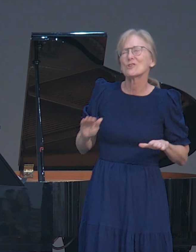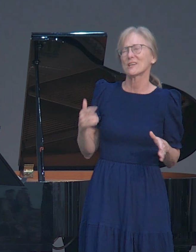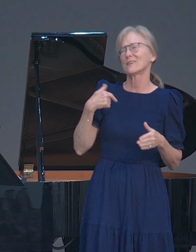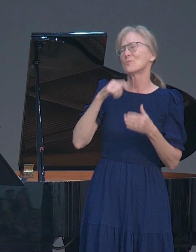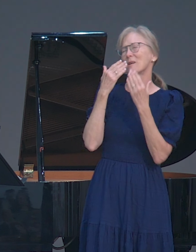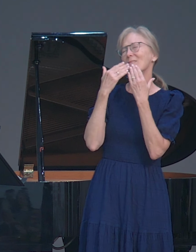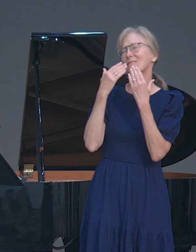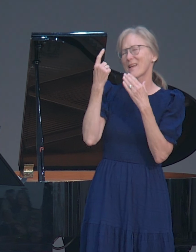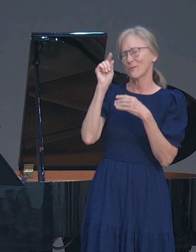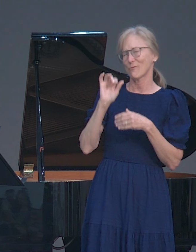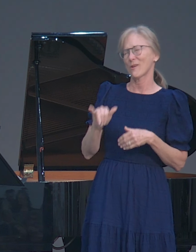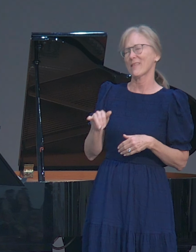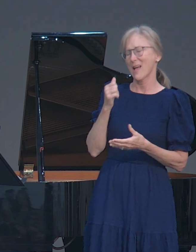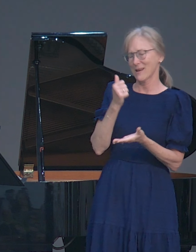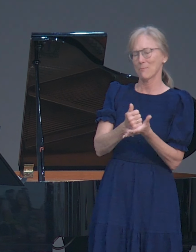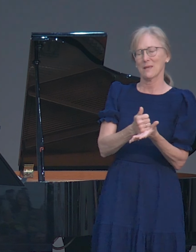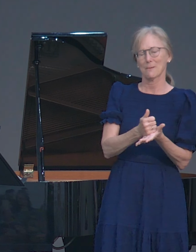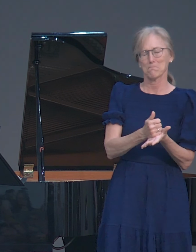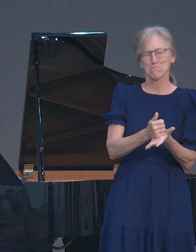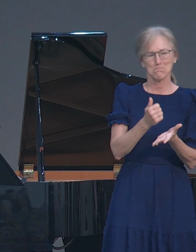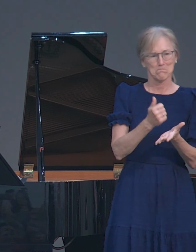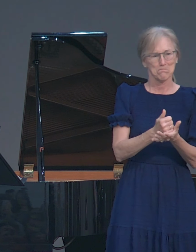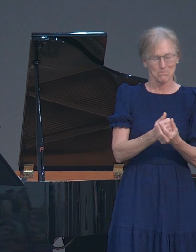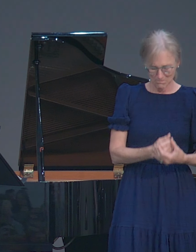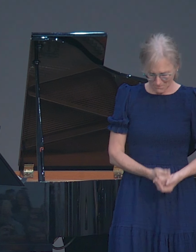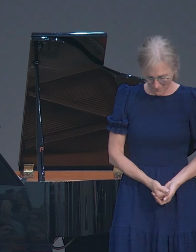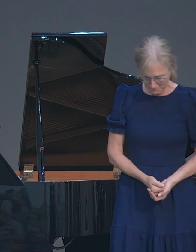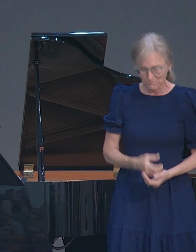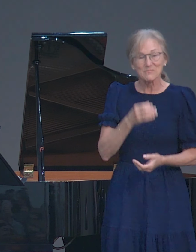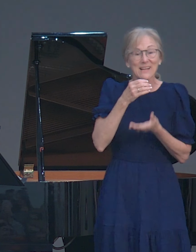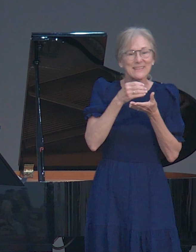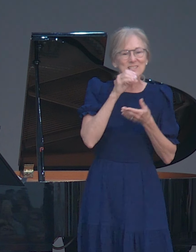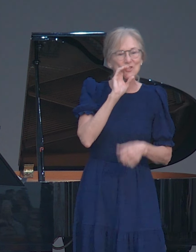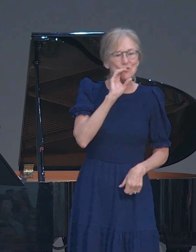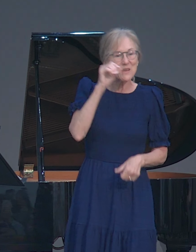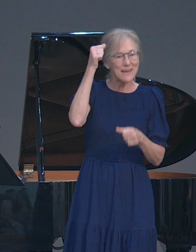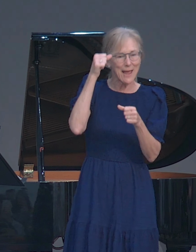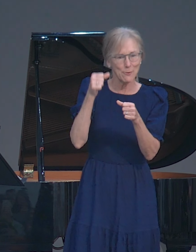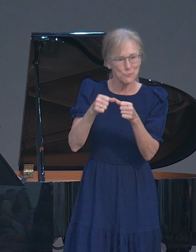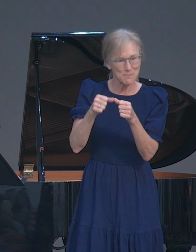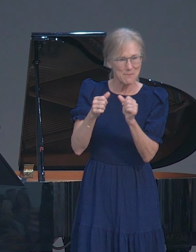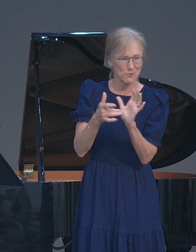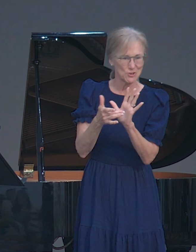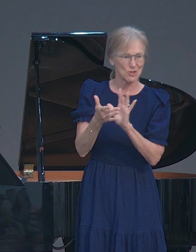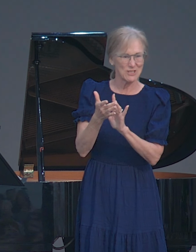that. Amen. Amen. Let's drink in remembrance of Jesus.